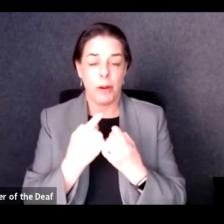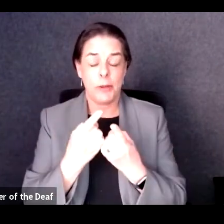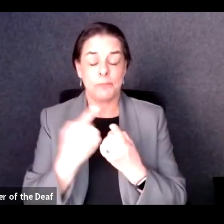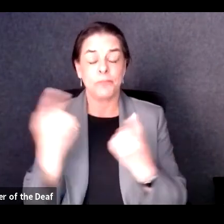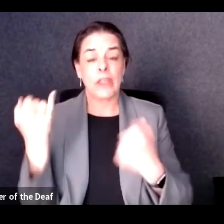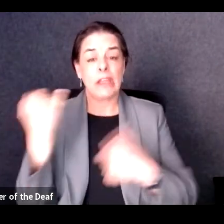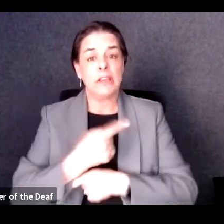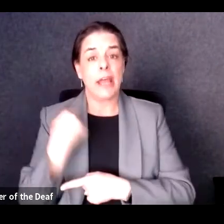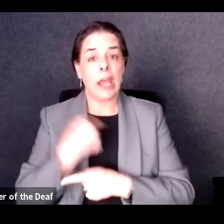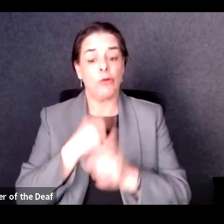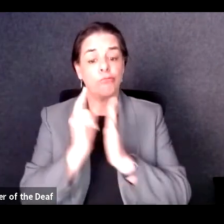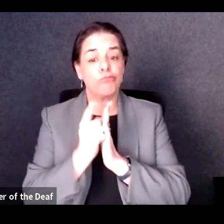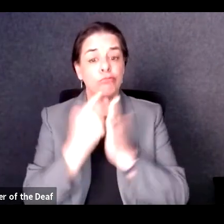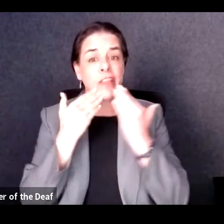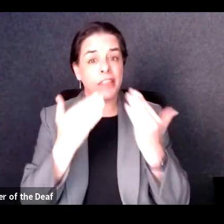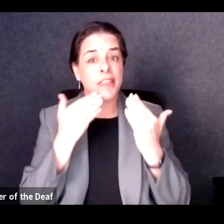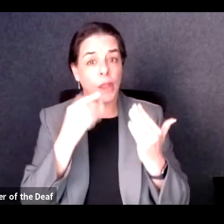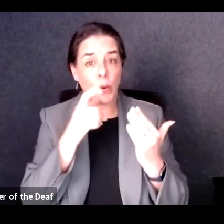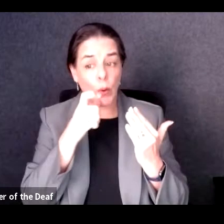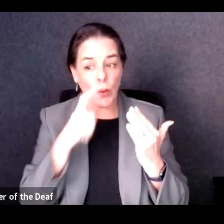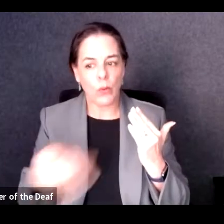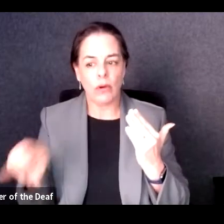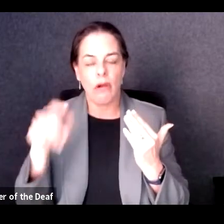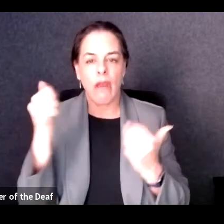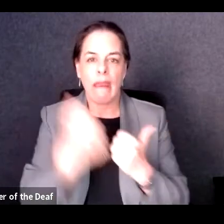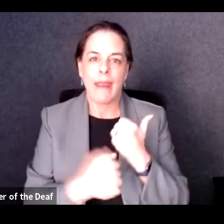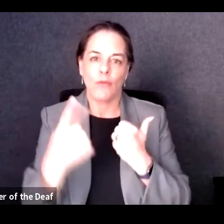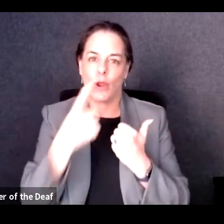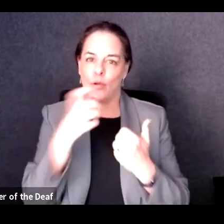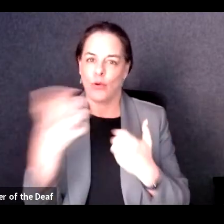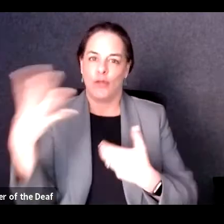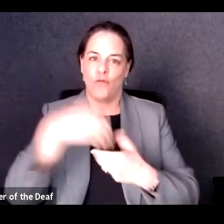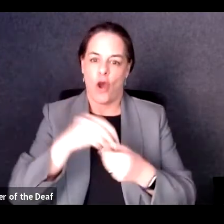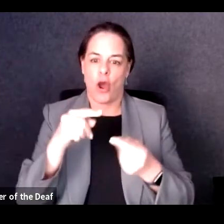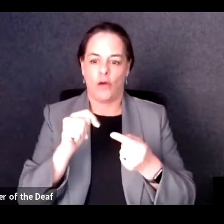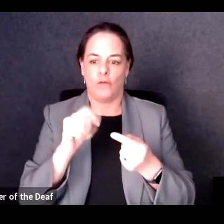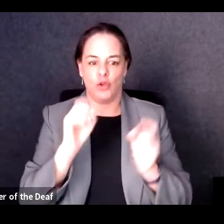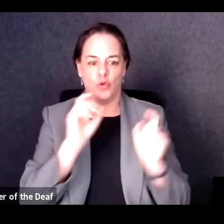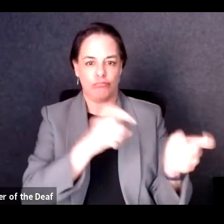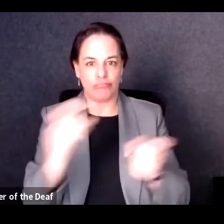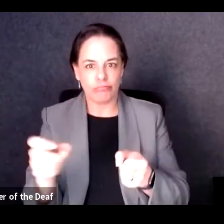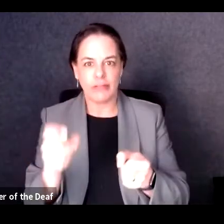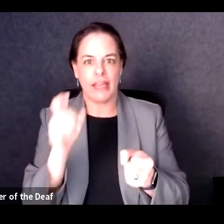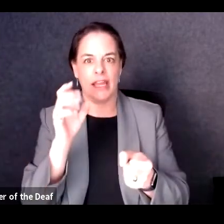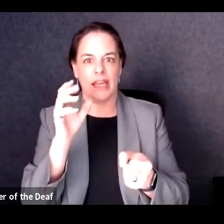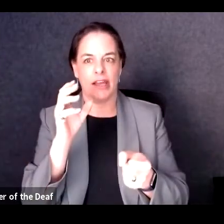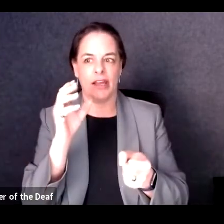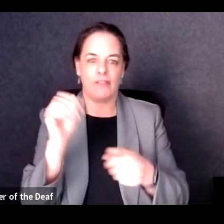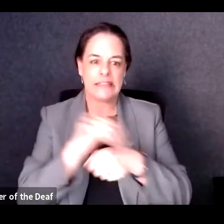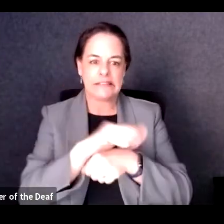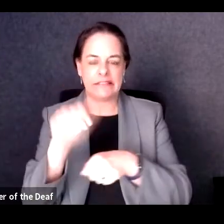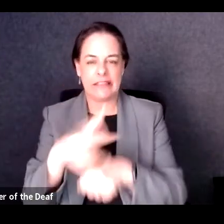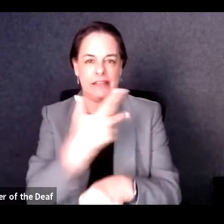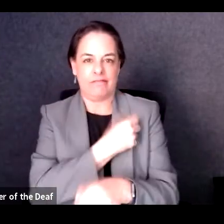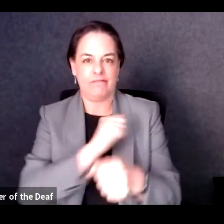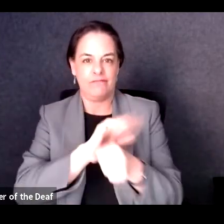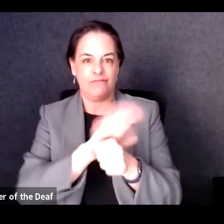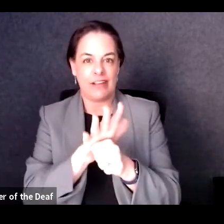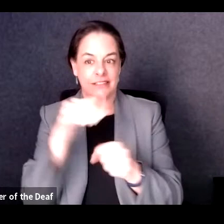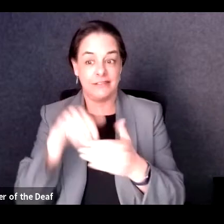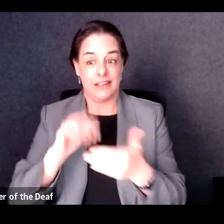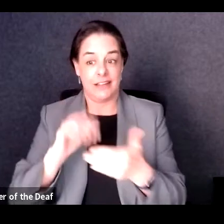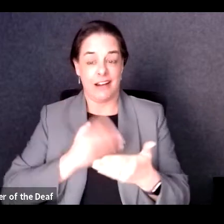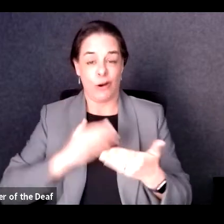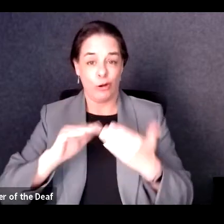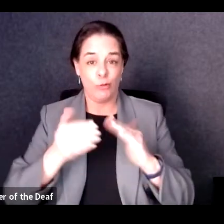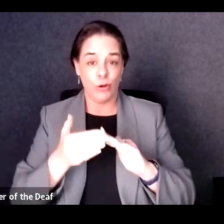of gratitude today is dedicated to everyone involved in distributing and administering vaccines in our community.